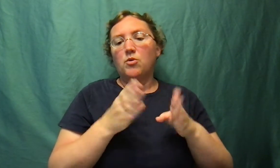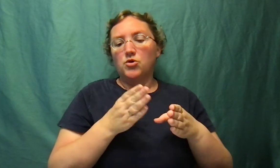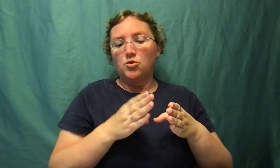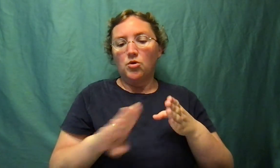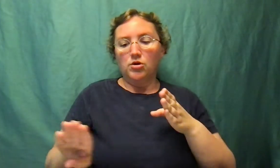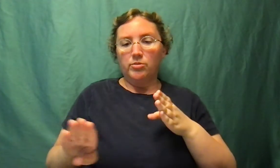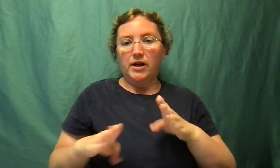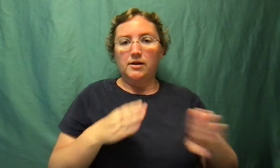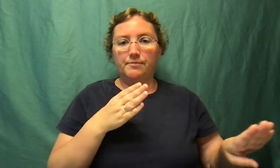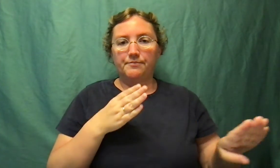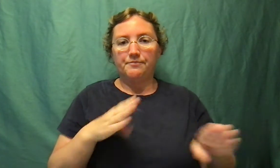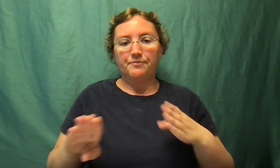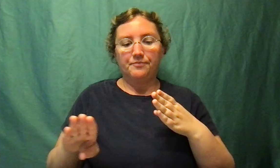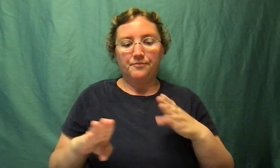to rollerblade,